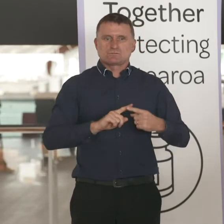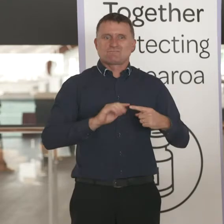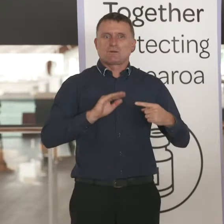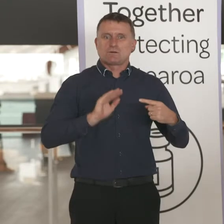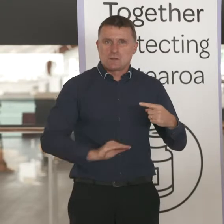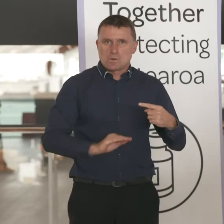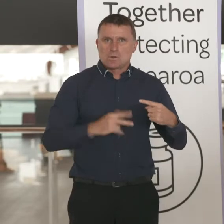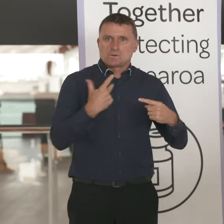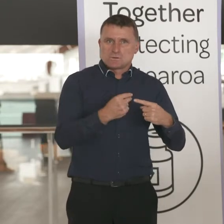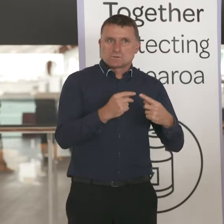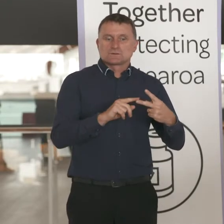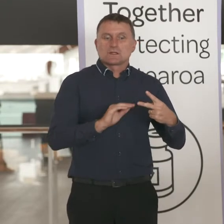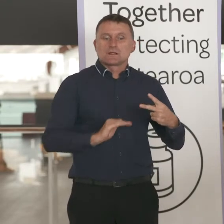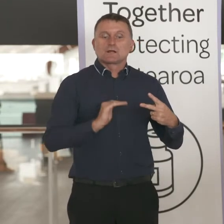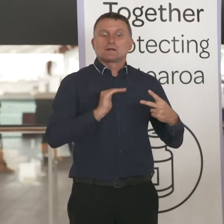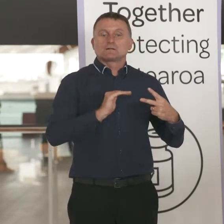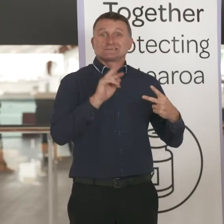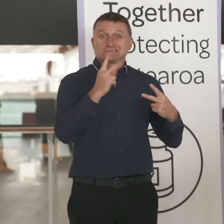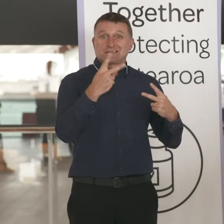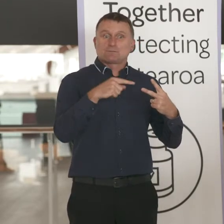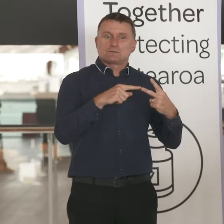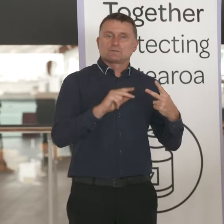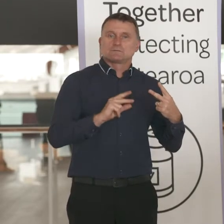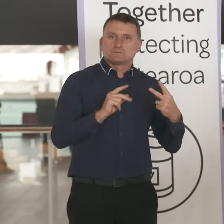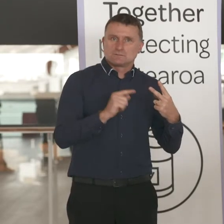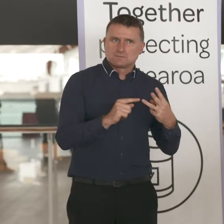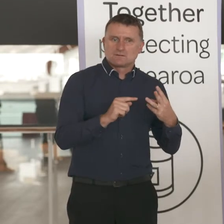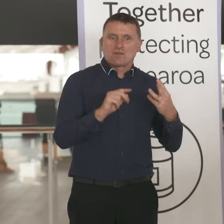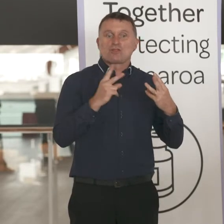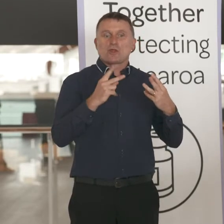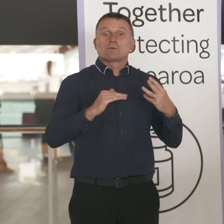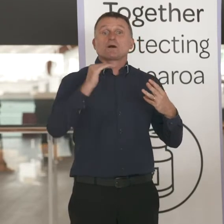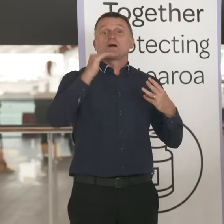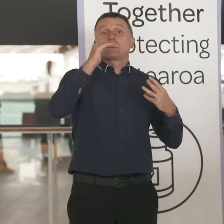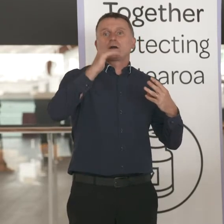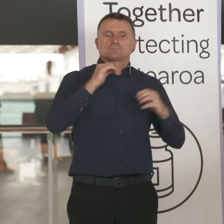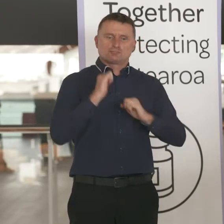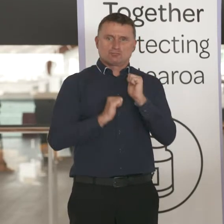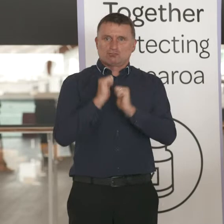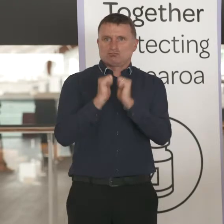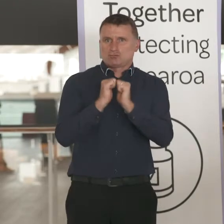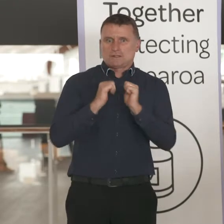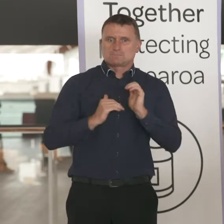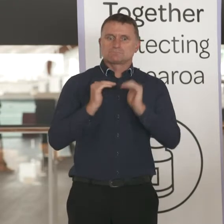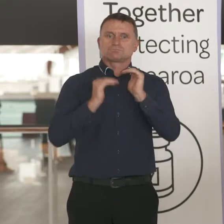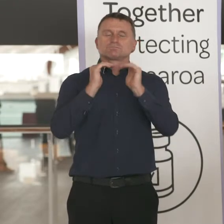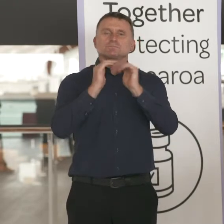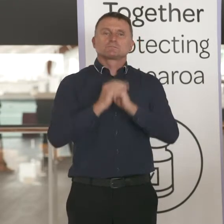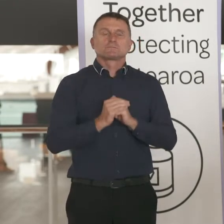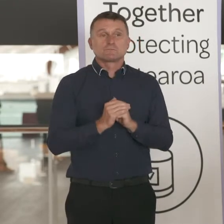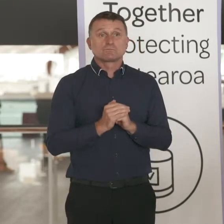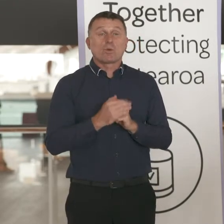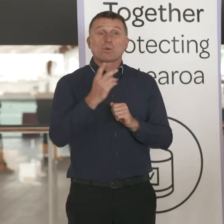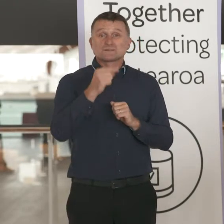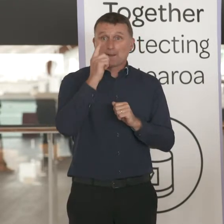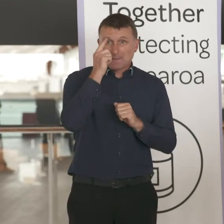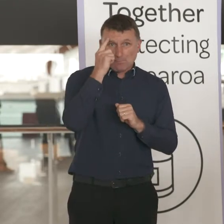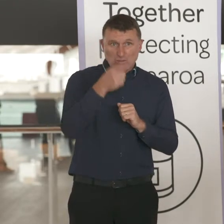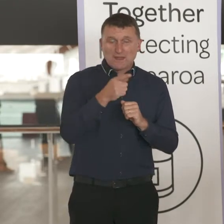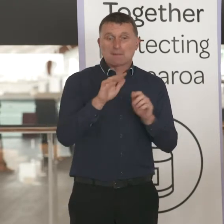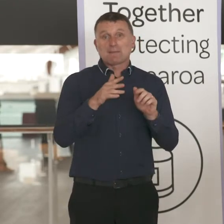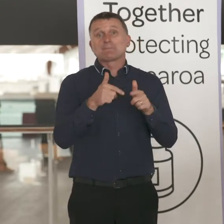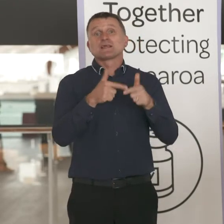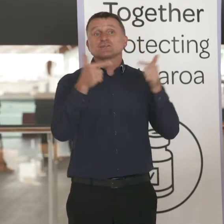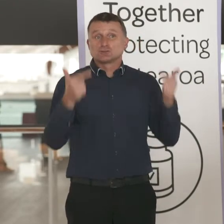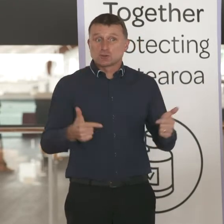response, and also that you might be giving too much of this vaccine. which is definitely not the case and is a